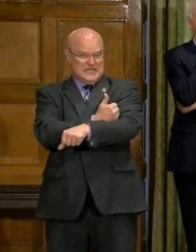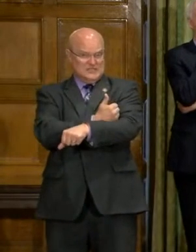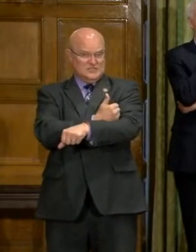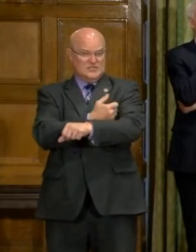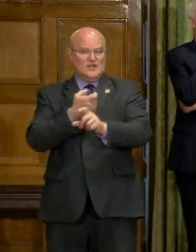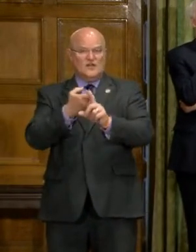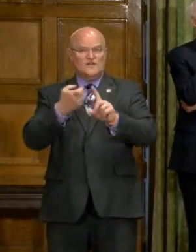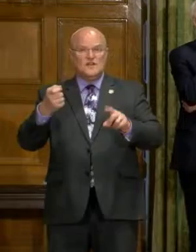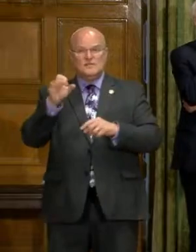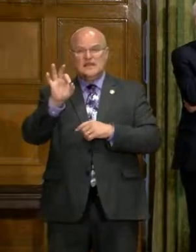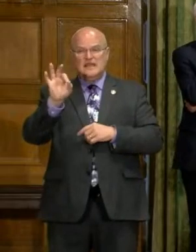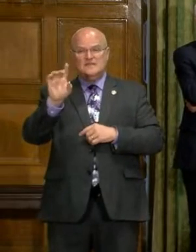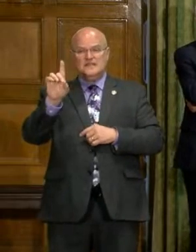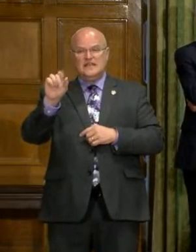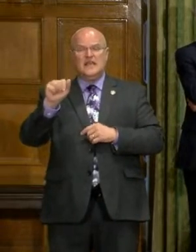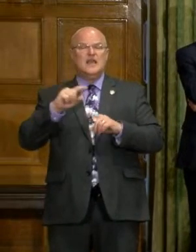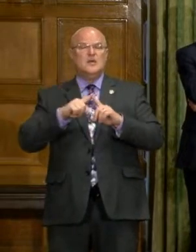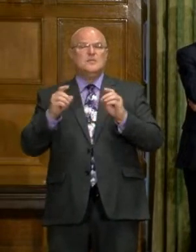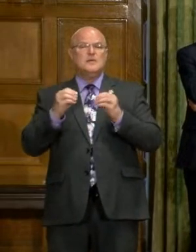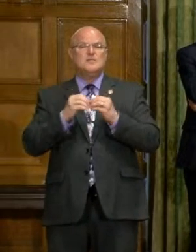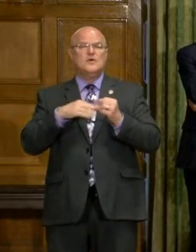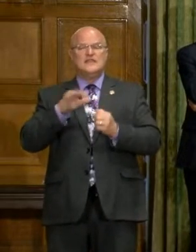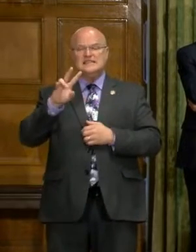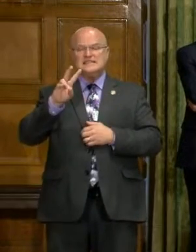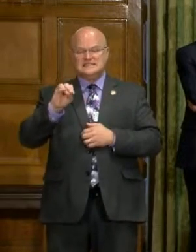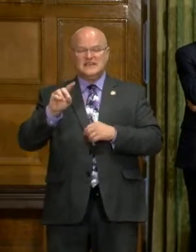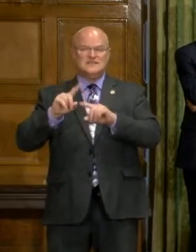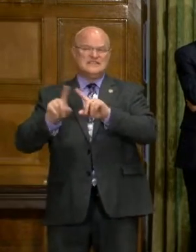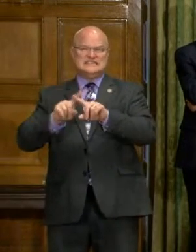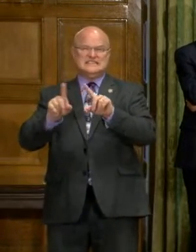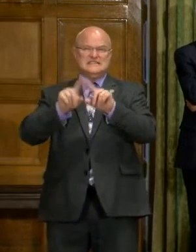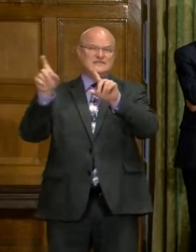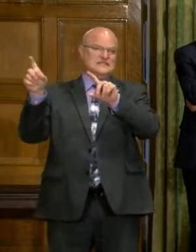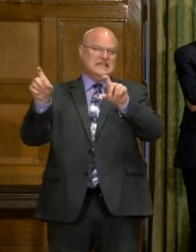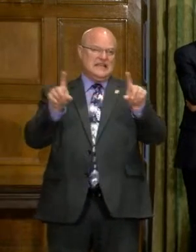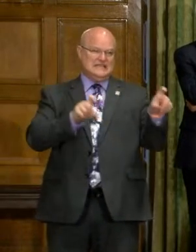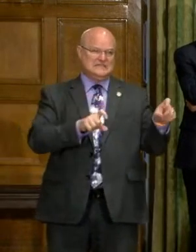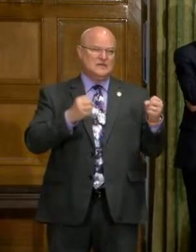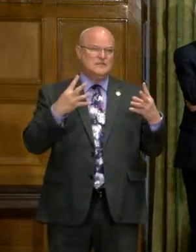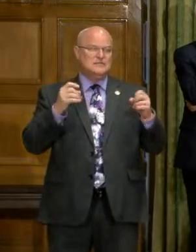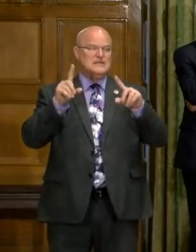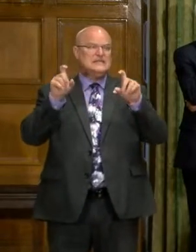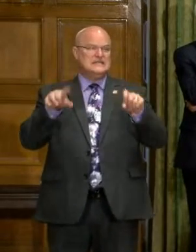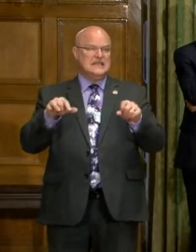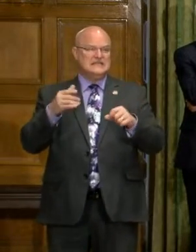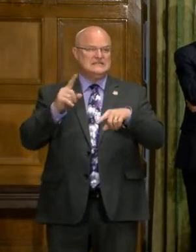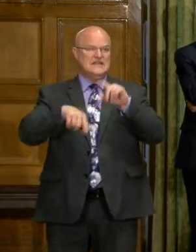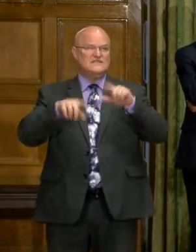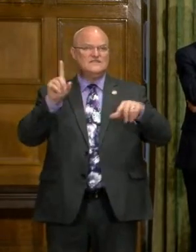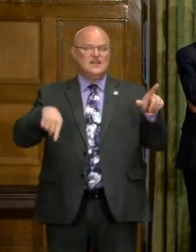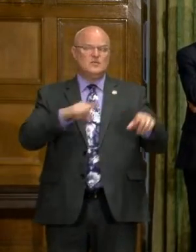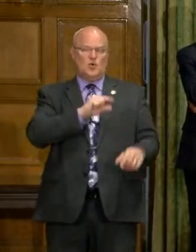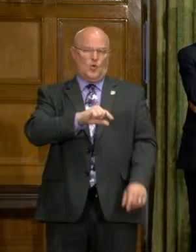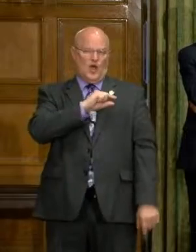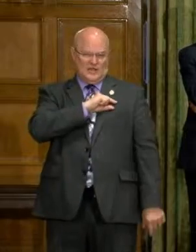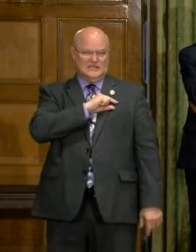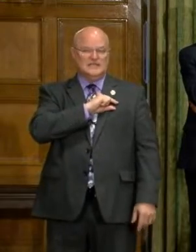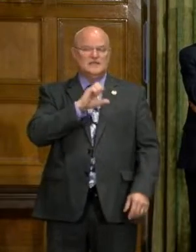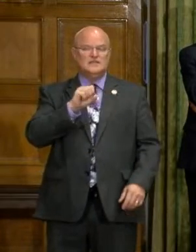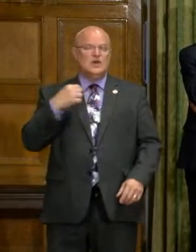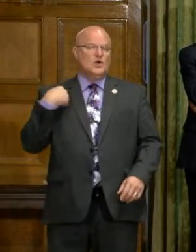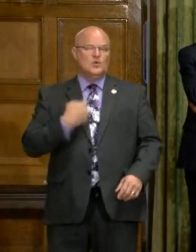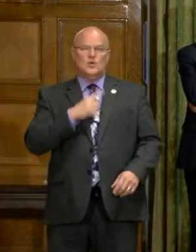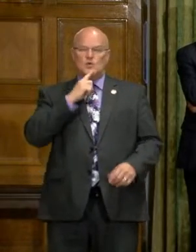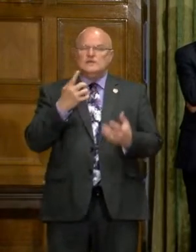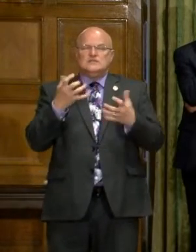authorization from the FDA, but there are over 70 different tests out there, so there's a lot of tests out there of variable quality. And so